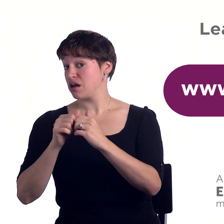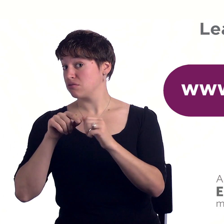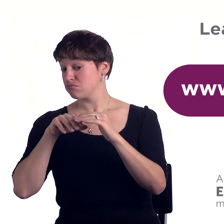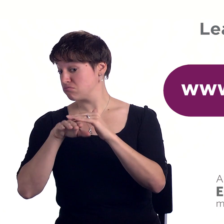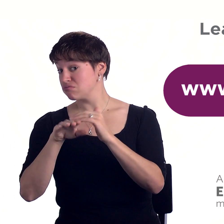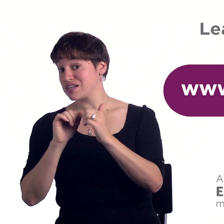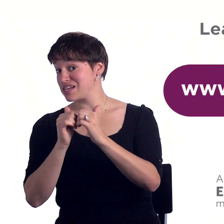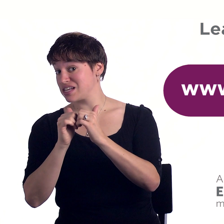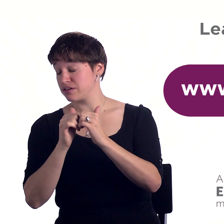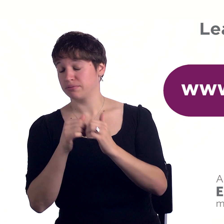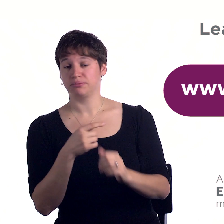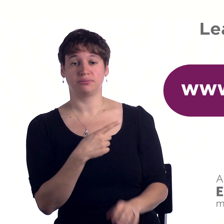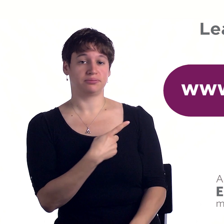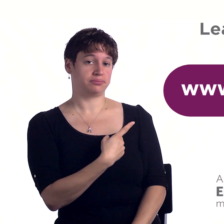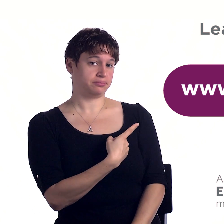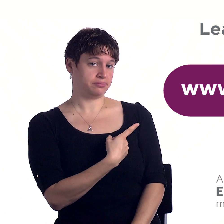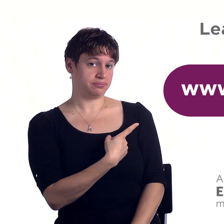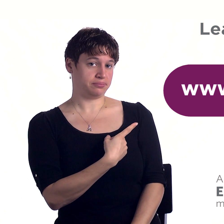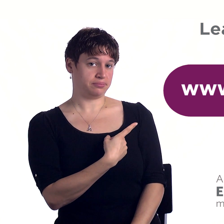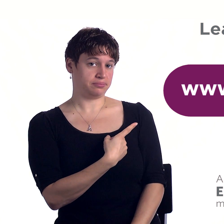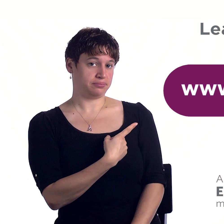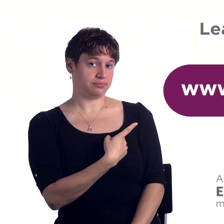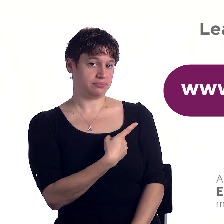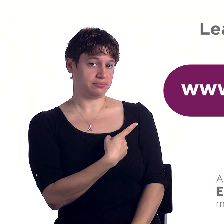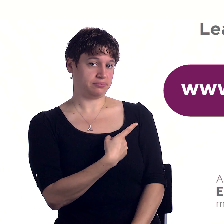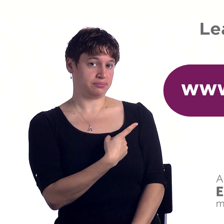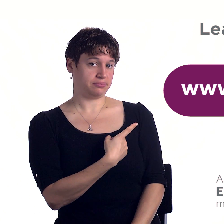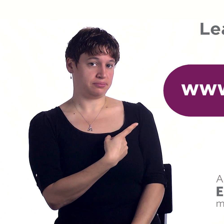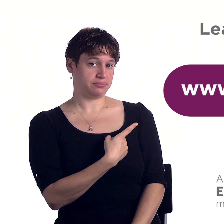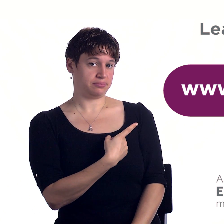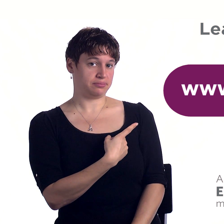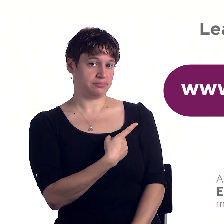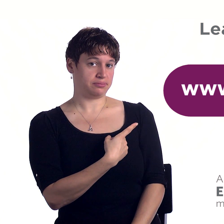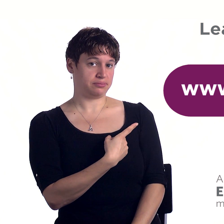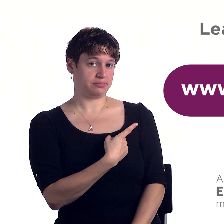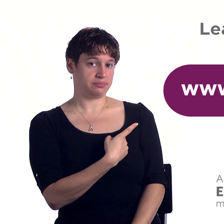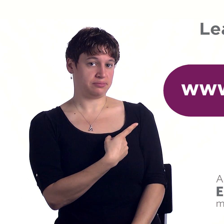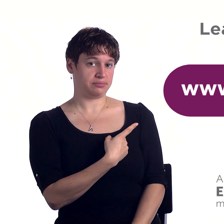My UPMC at www.myupmc.com.